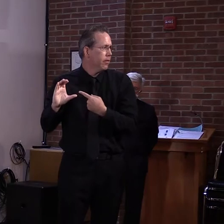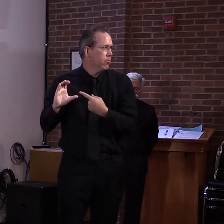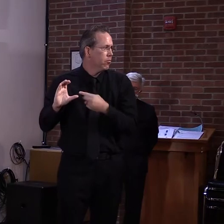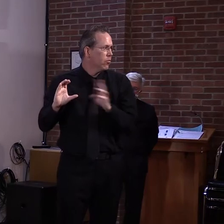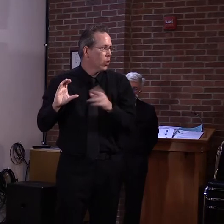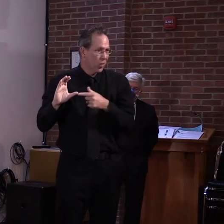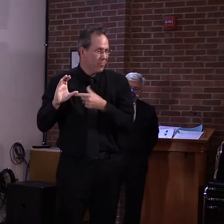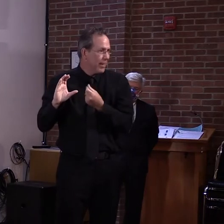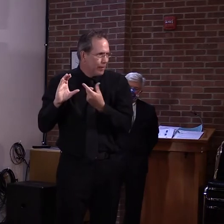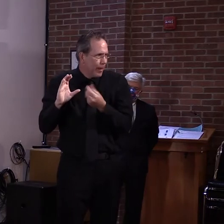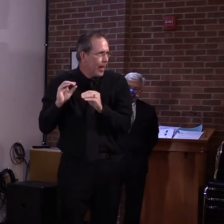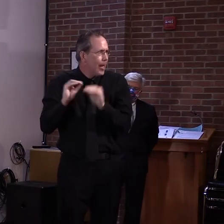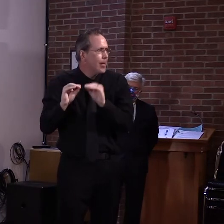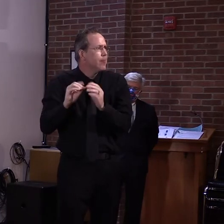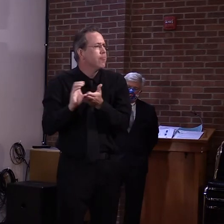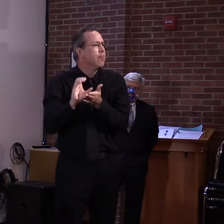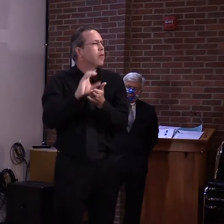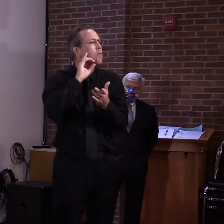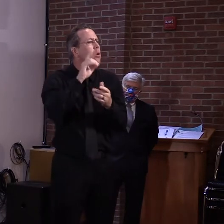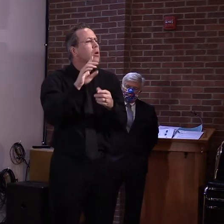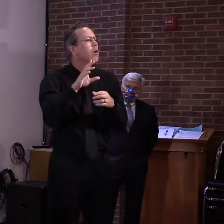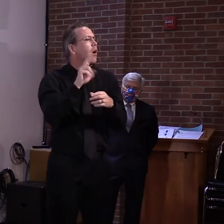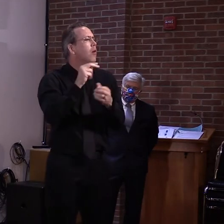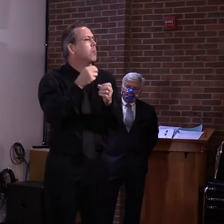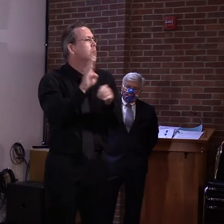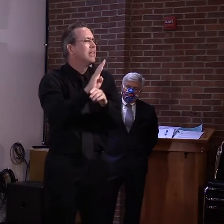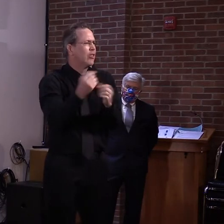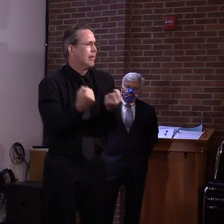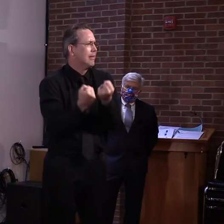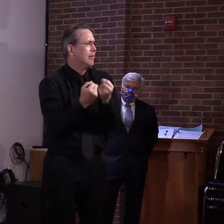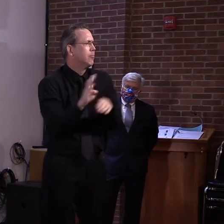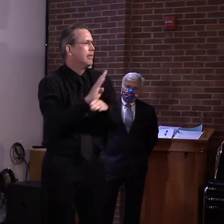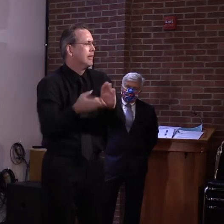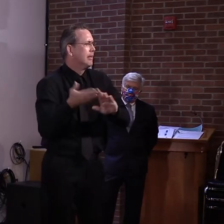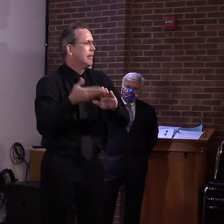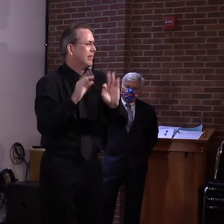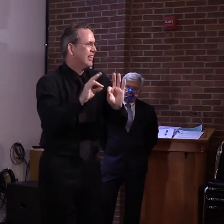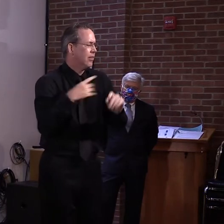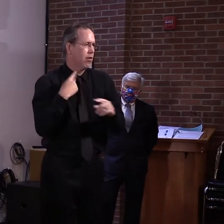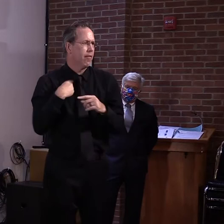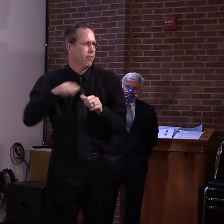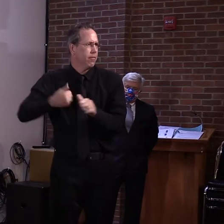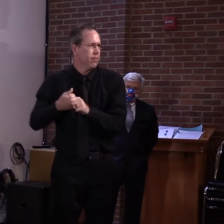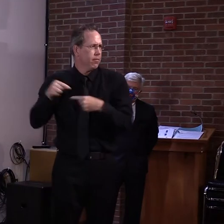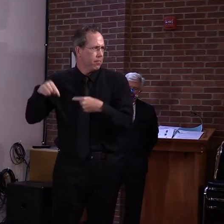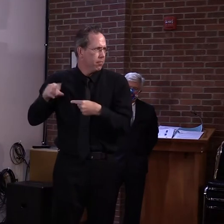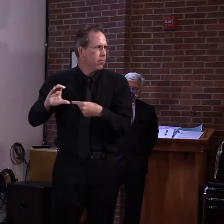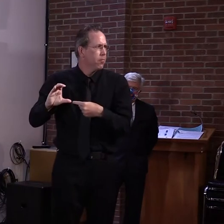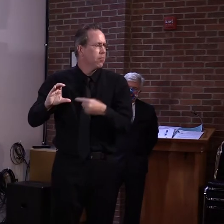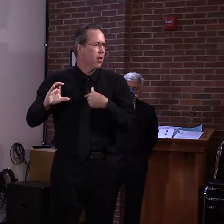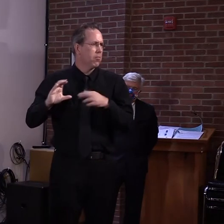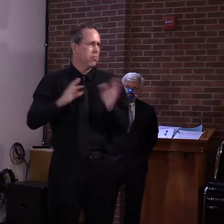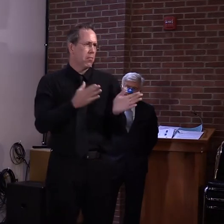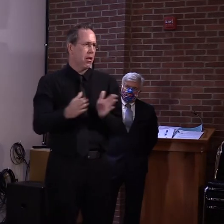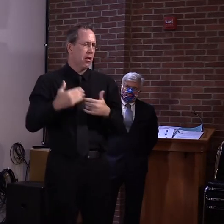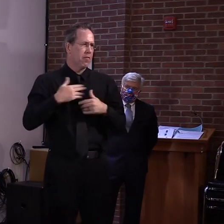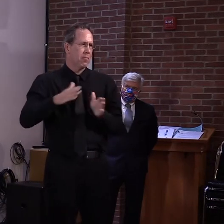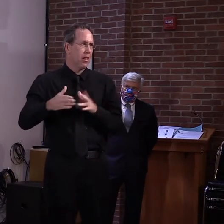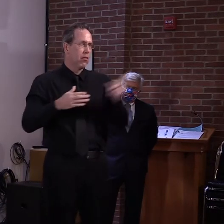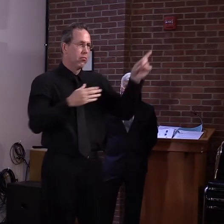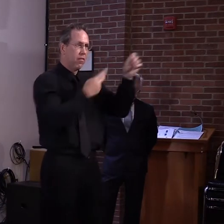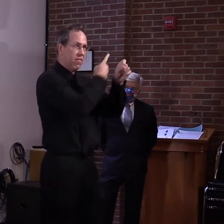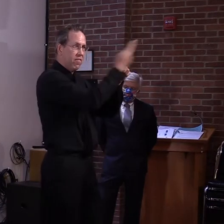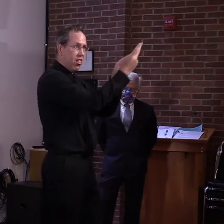driver of revenue for the state and putting people back to work. So we have a plan that we put forward. We think is